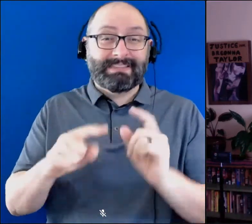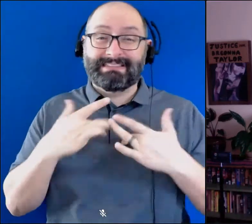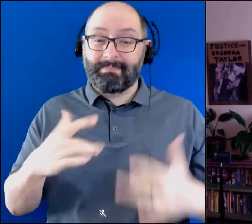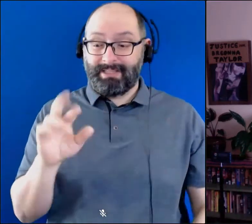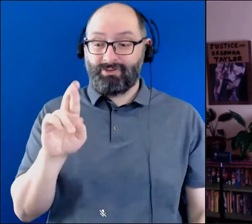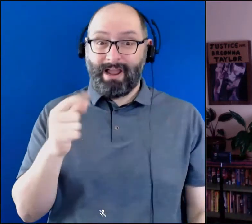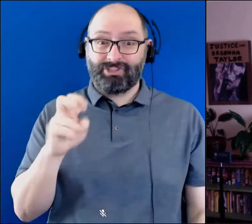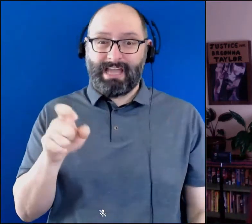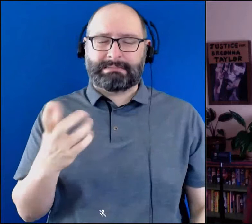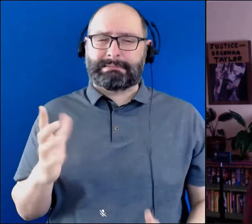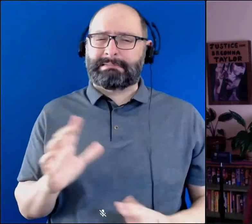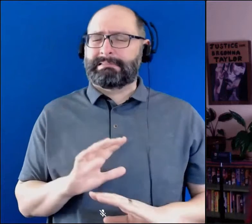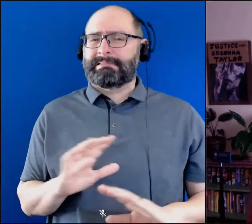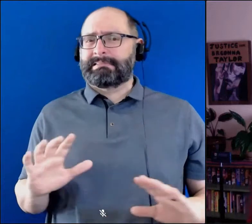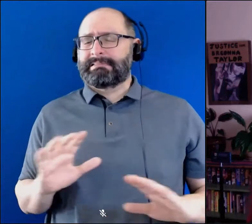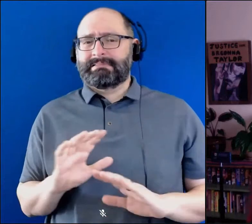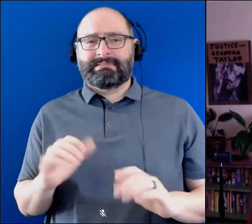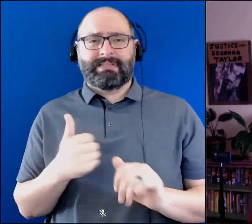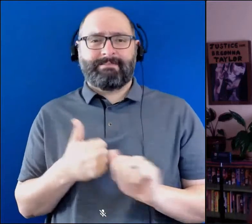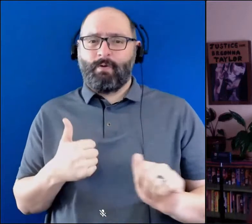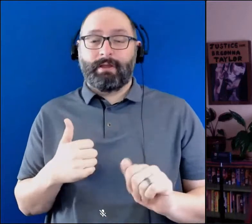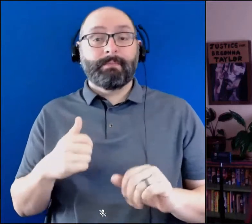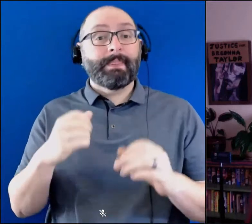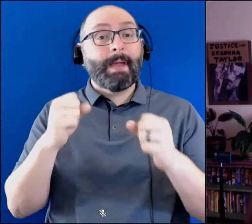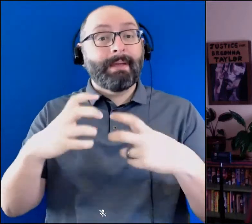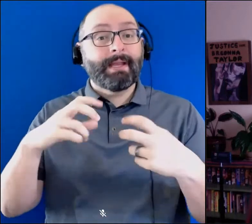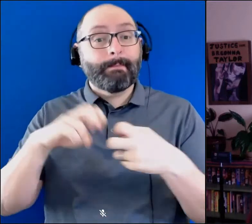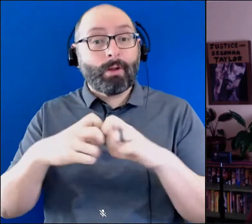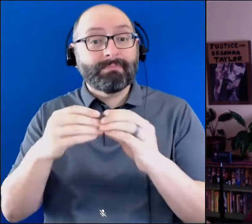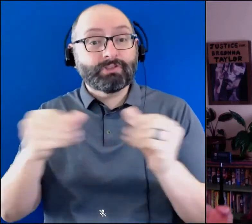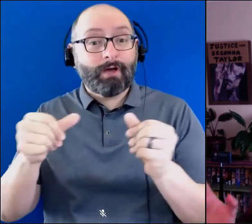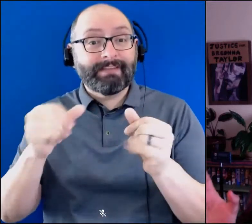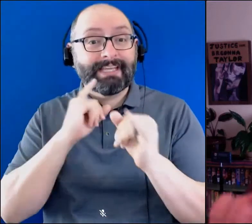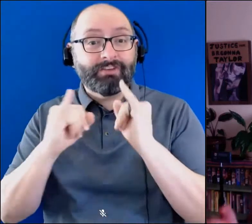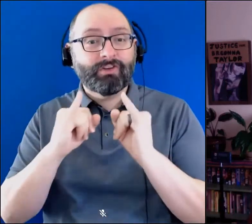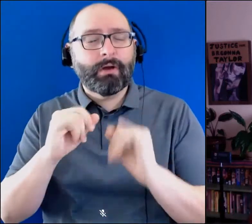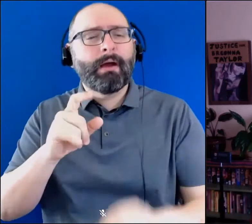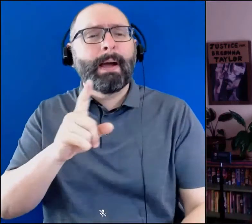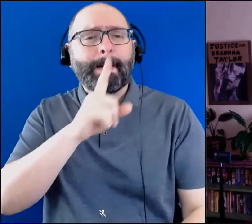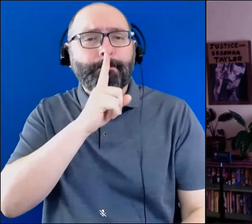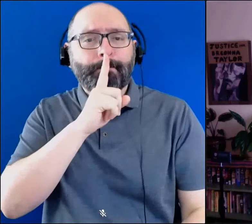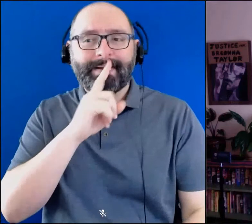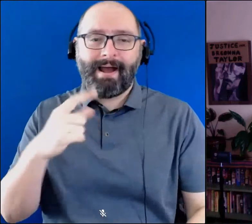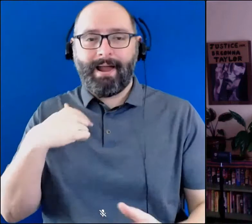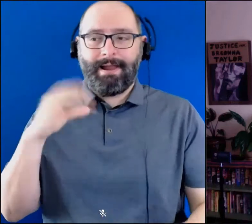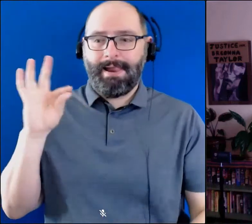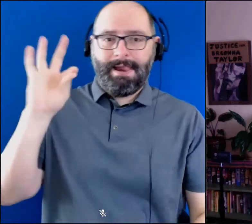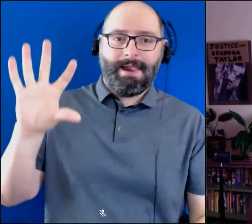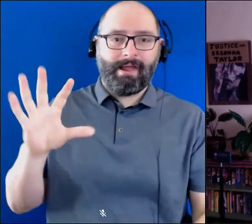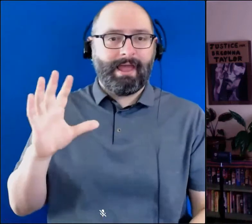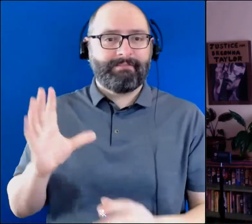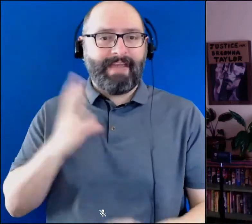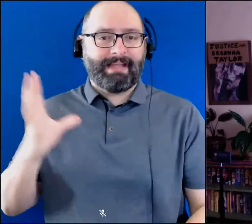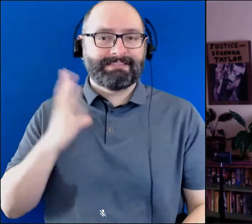want to turn to. And for that matter, often for a lot of these problem-solving interviews, it's not about using a fancy function. Like someone originally